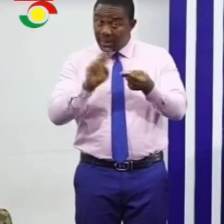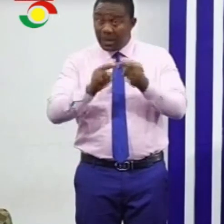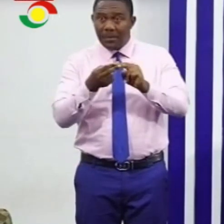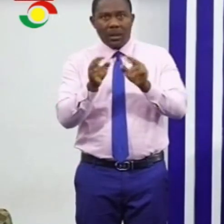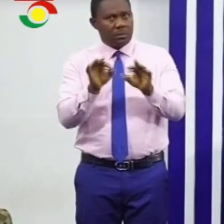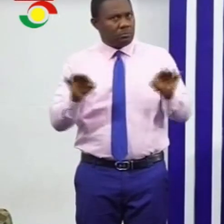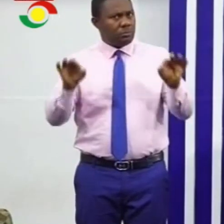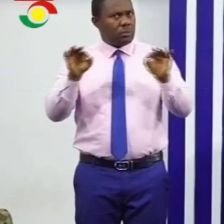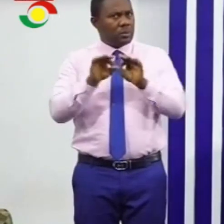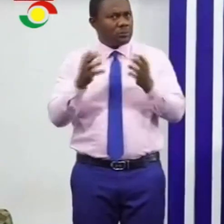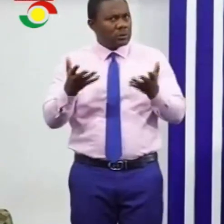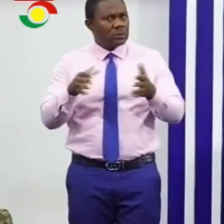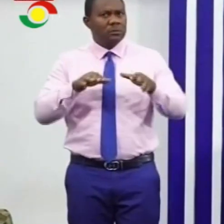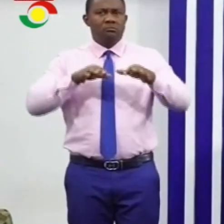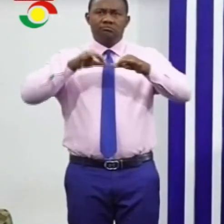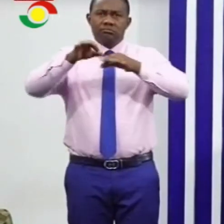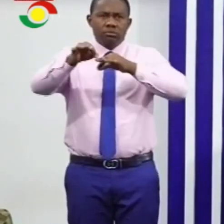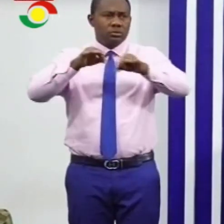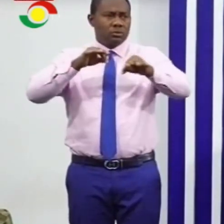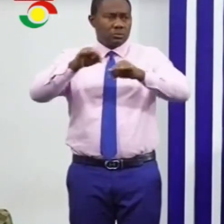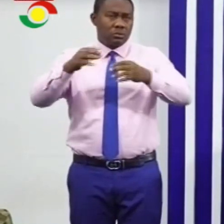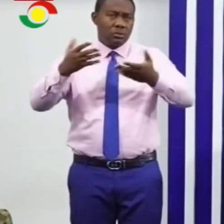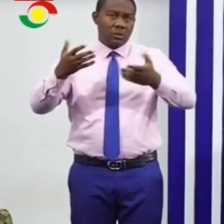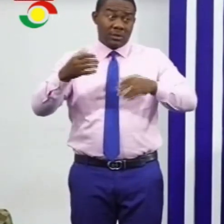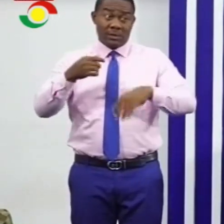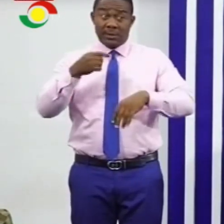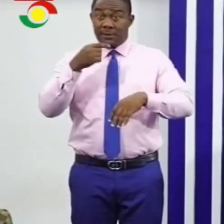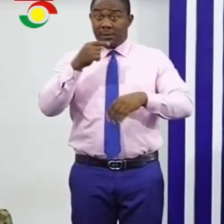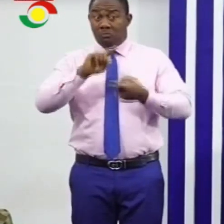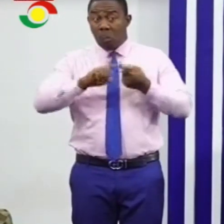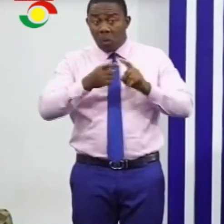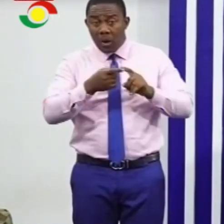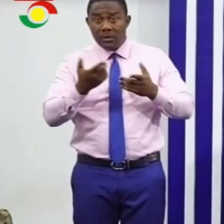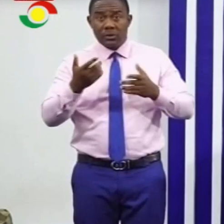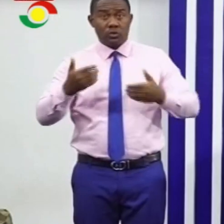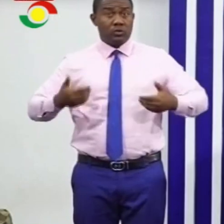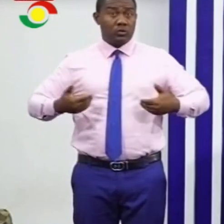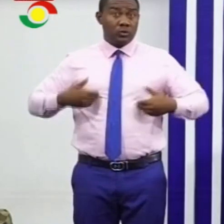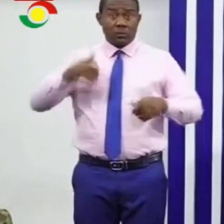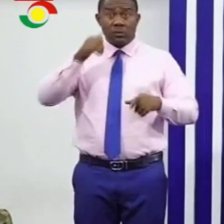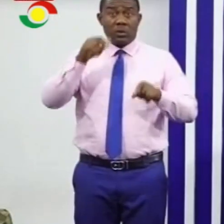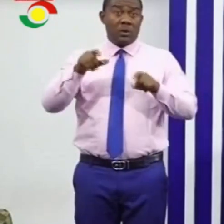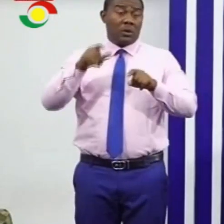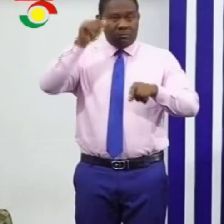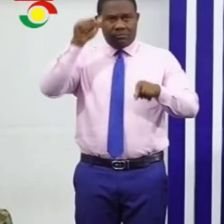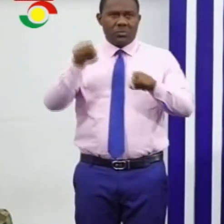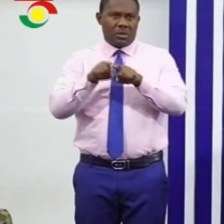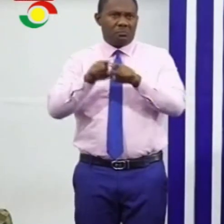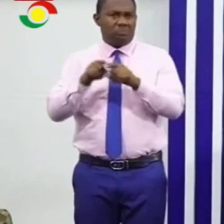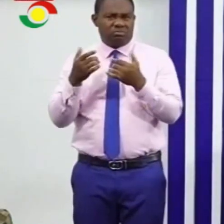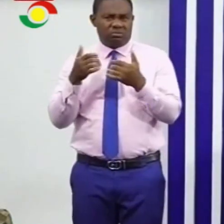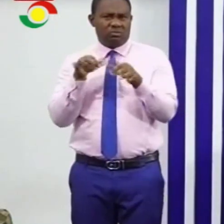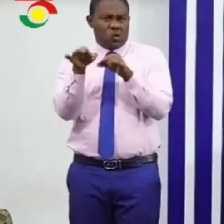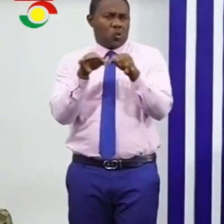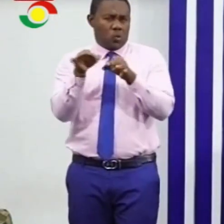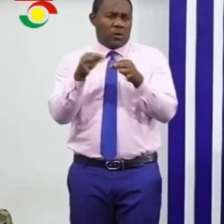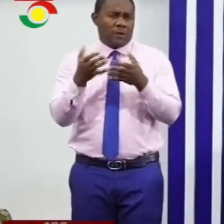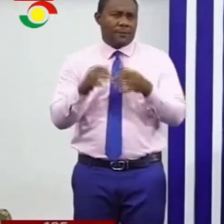The type of explanation my colleague and younger brother Kojo tried to